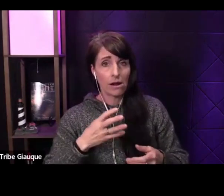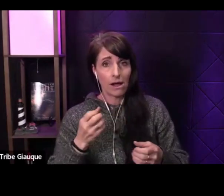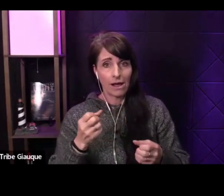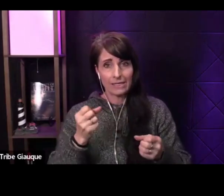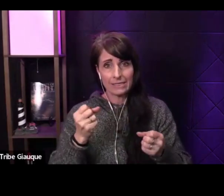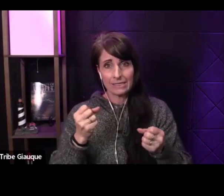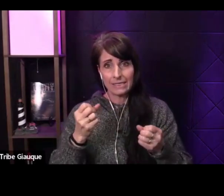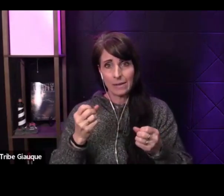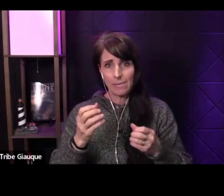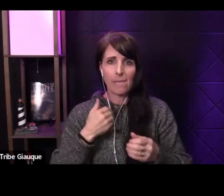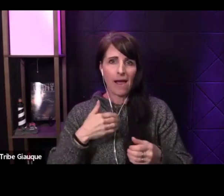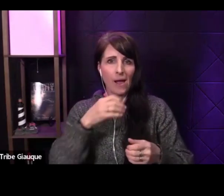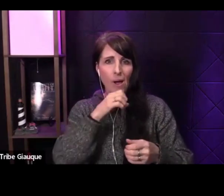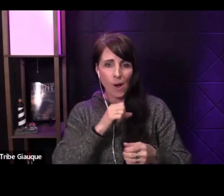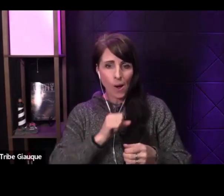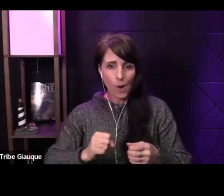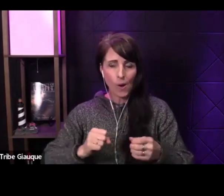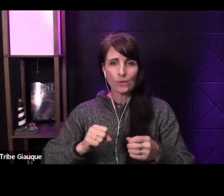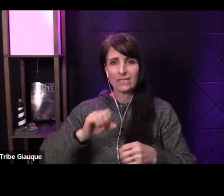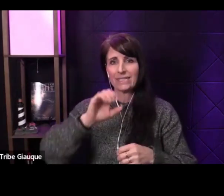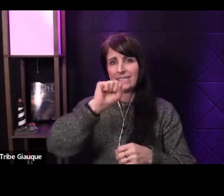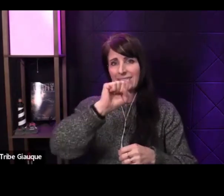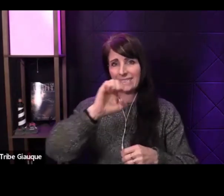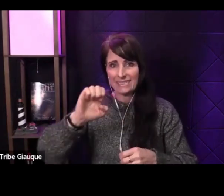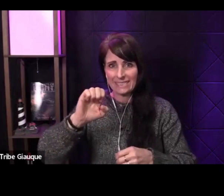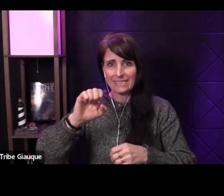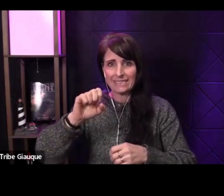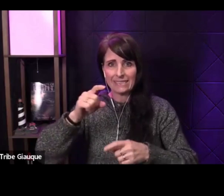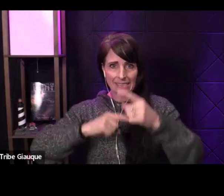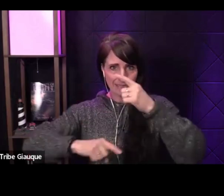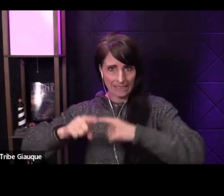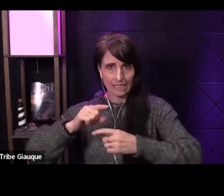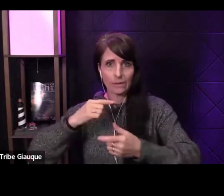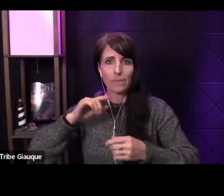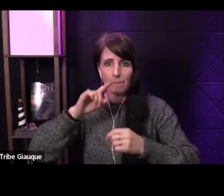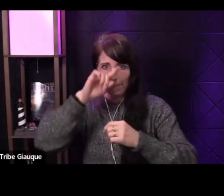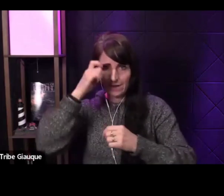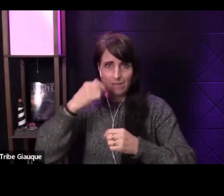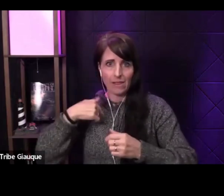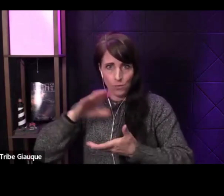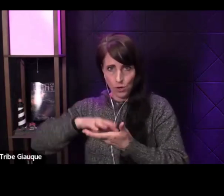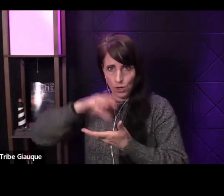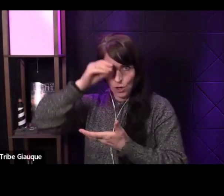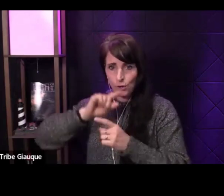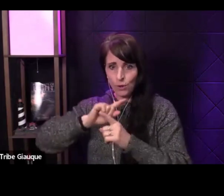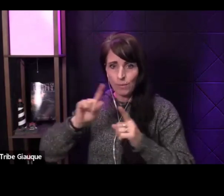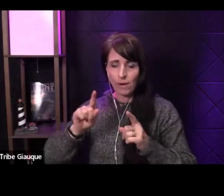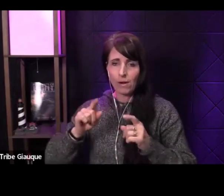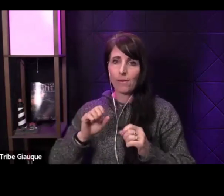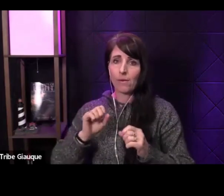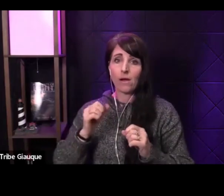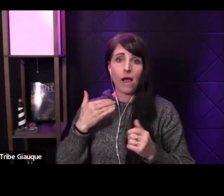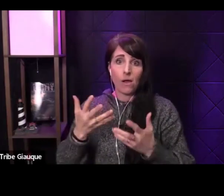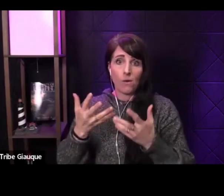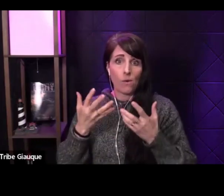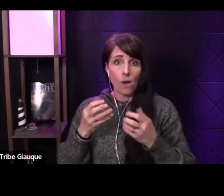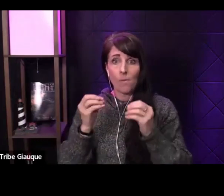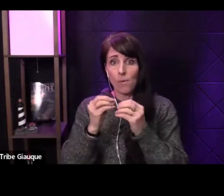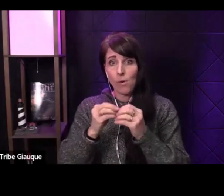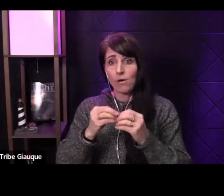old C signs because that's what I learned. But I'm all for ASL. It's been wonderful for